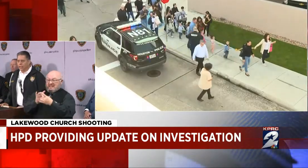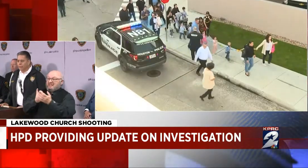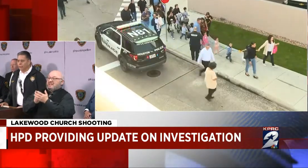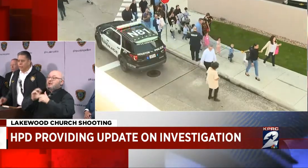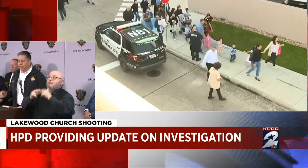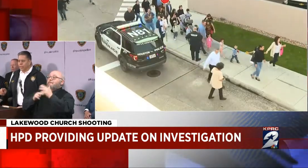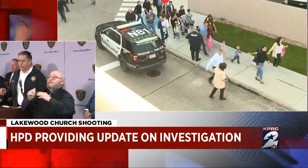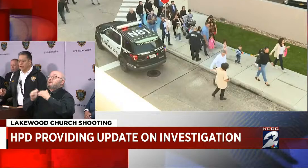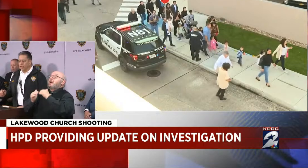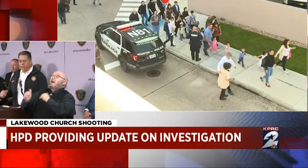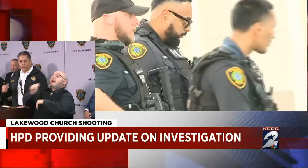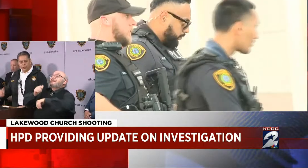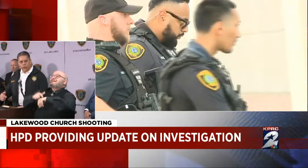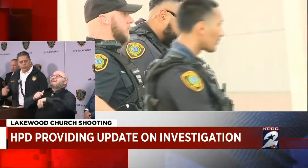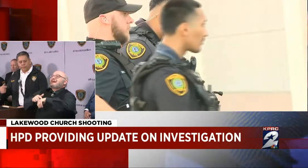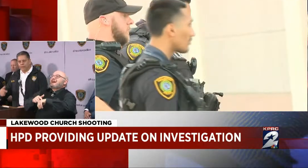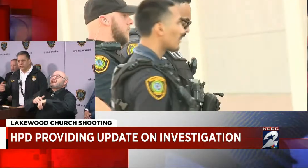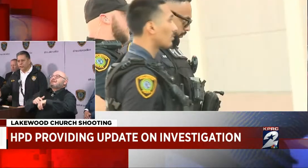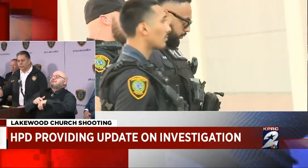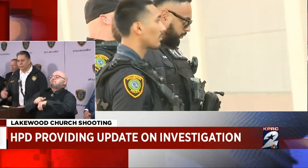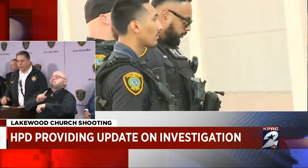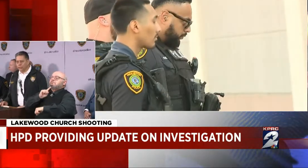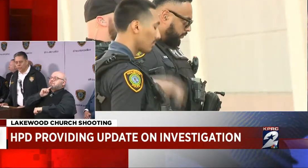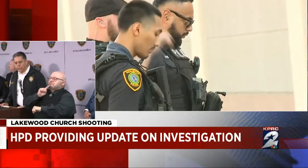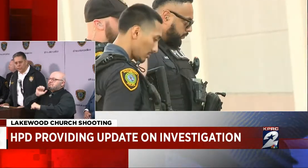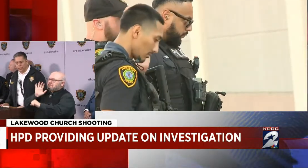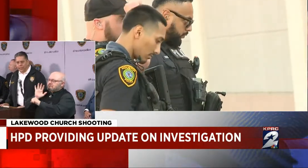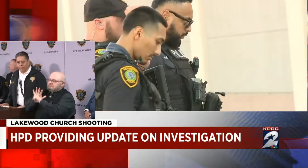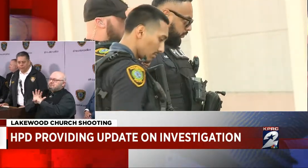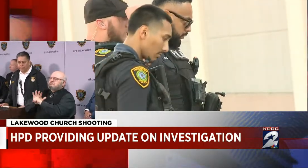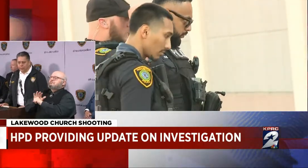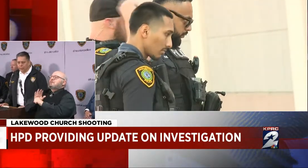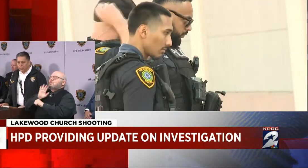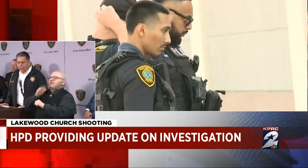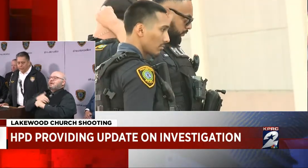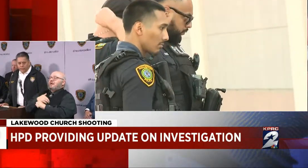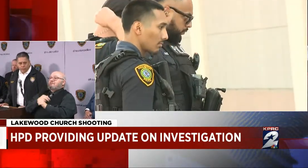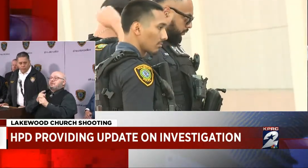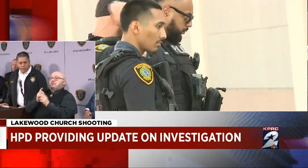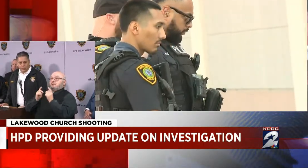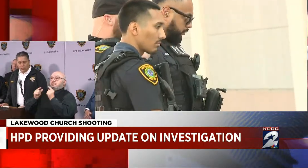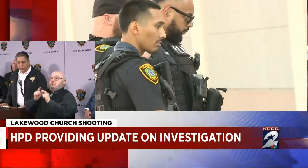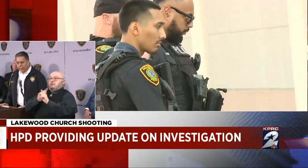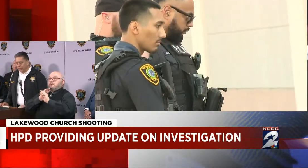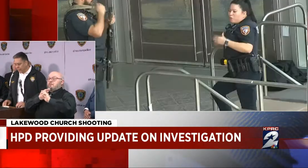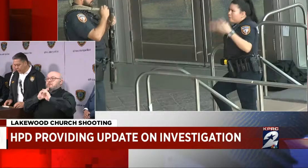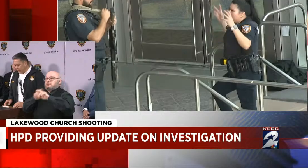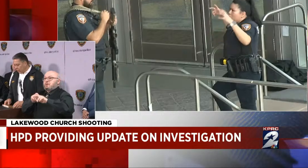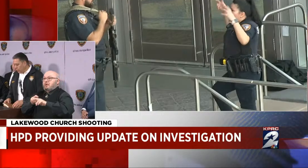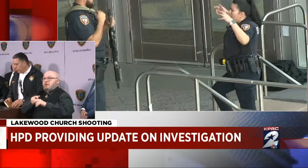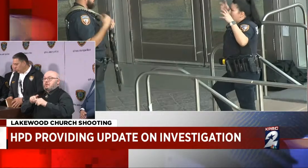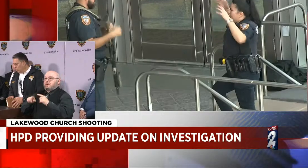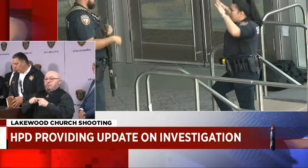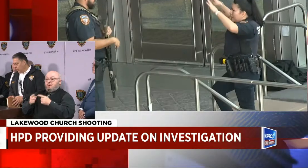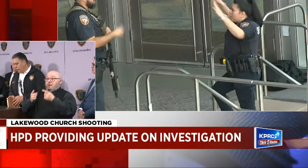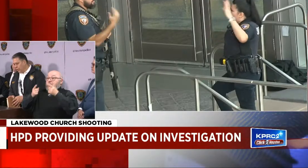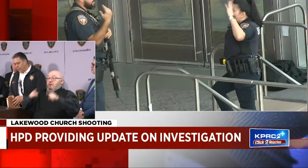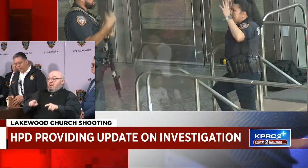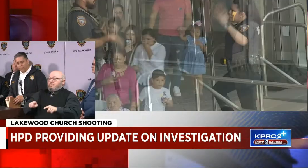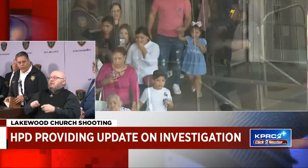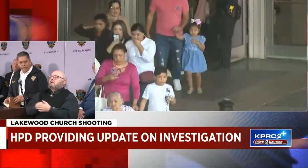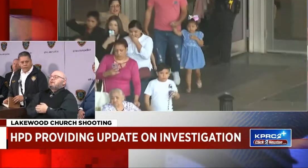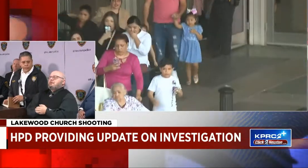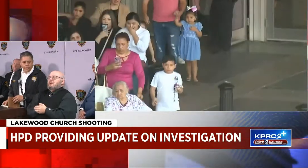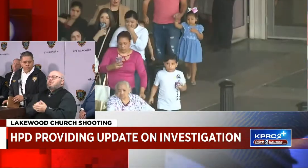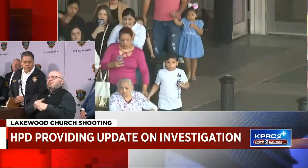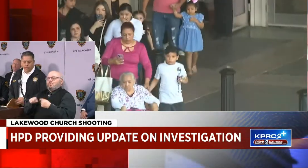ahead of time that ensures an efficient response to these types of incidents when needed. Also, again,